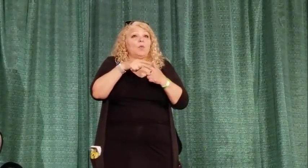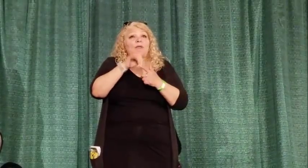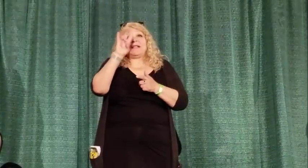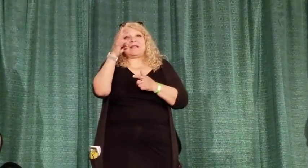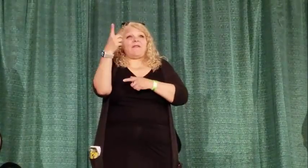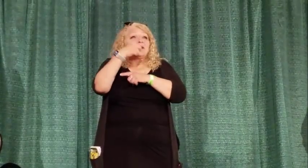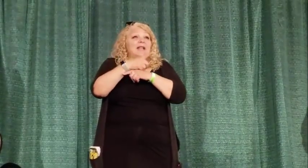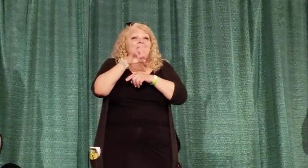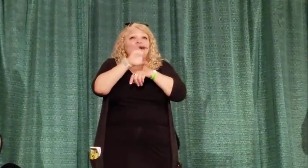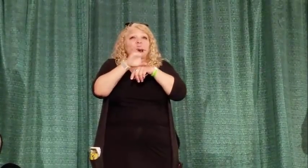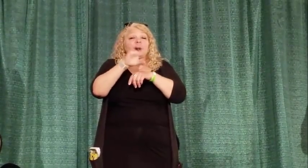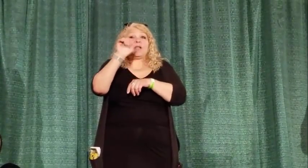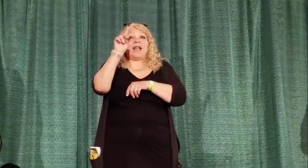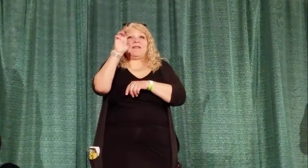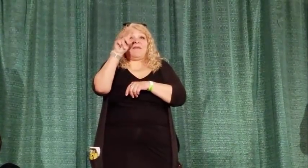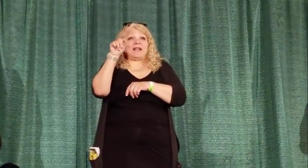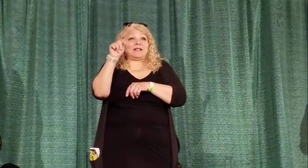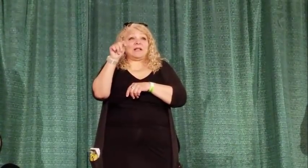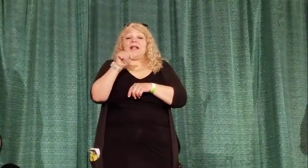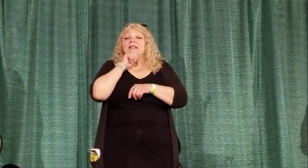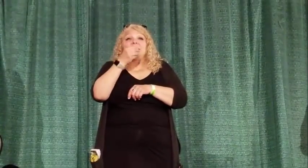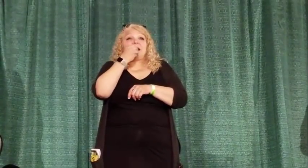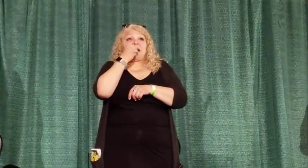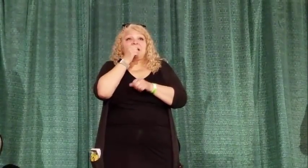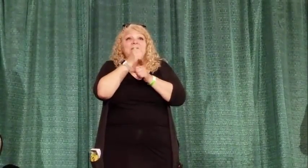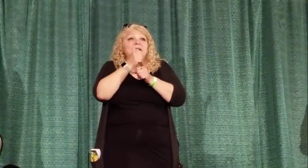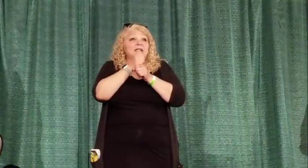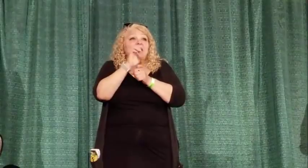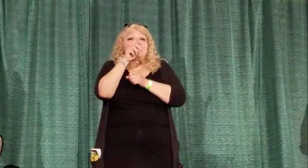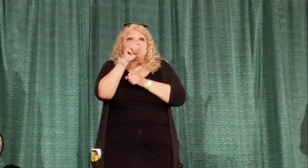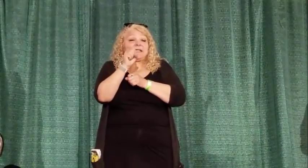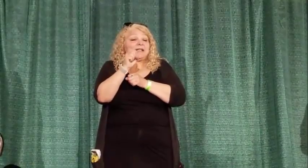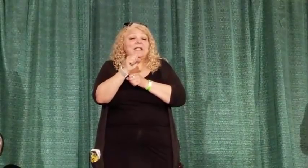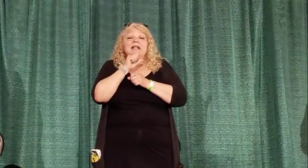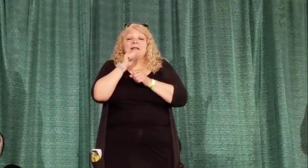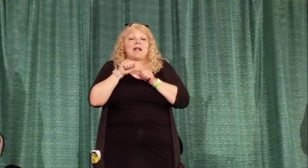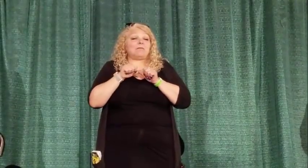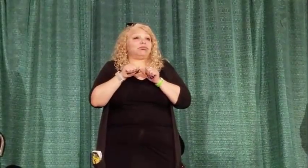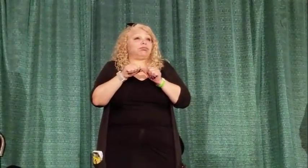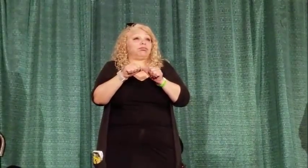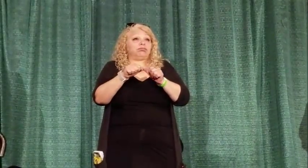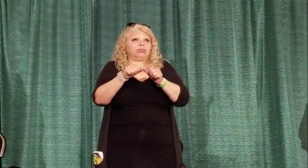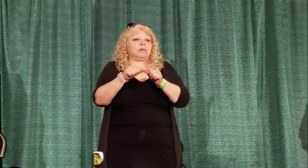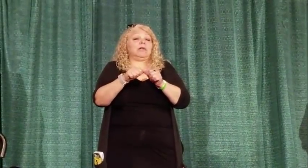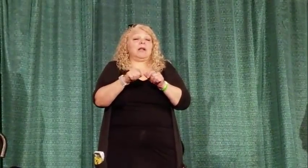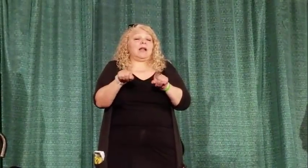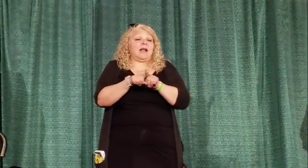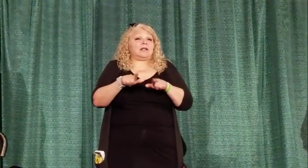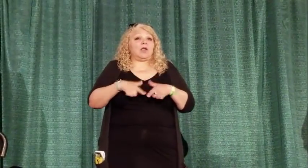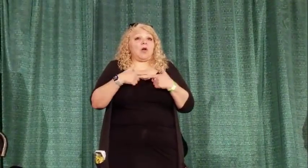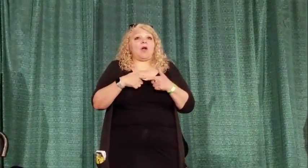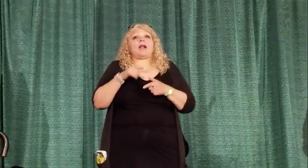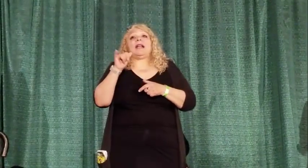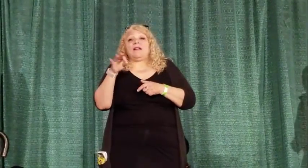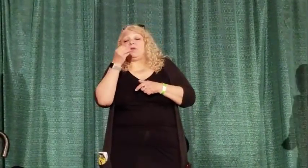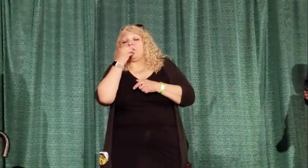Study, those vegans who did not eat nuts and seeds did not live as long, as those vegans who ate nuts and seeds regularly, and